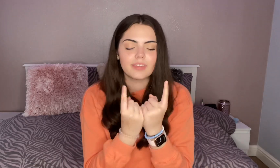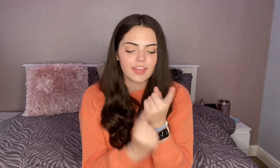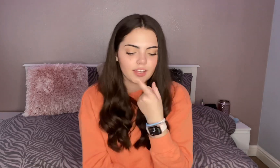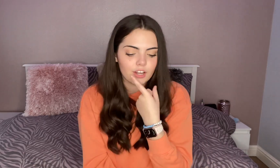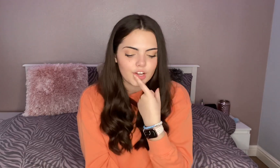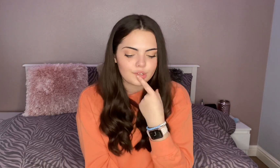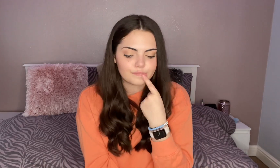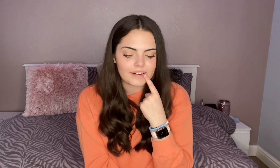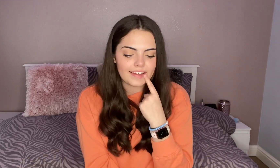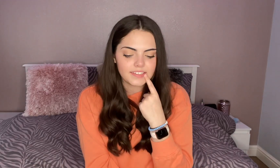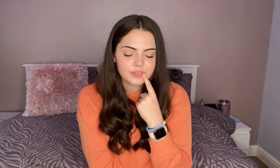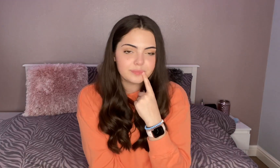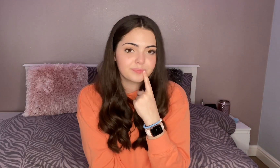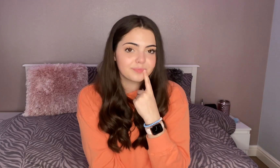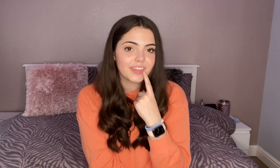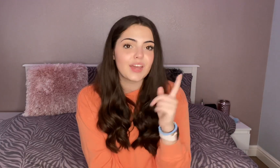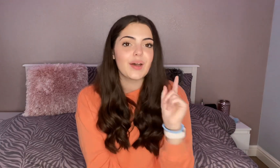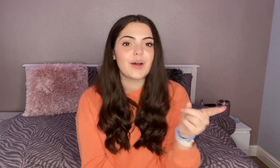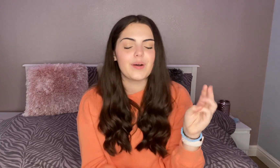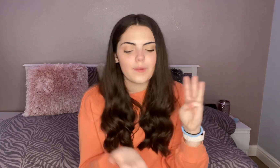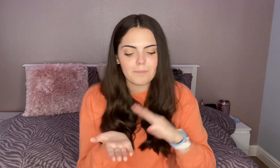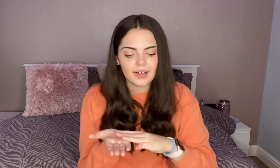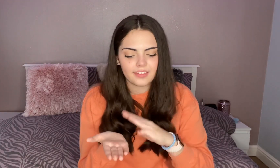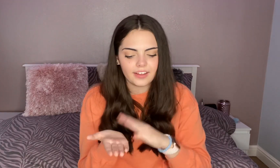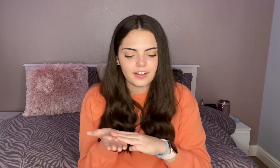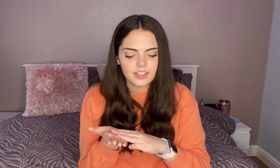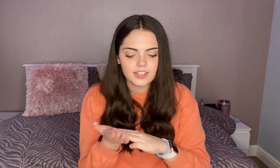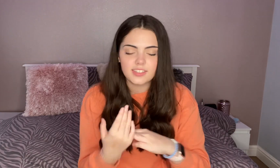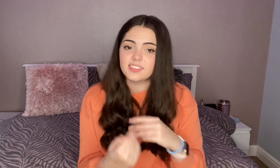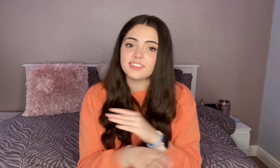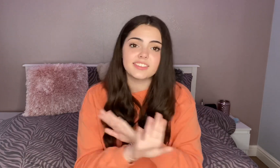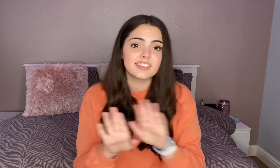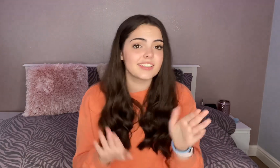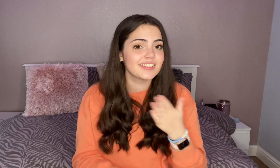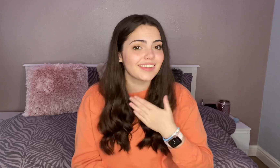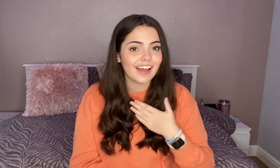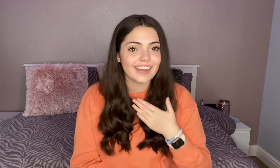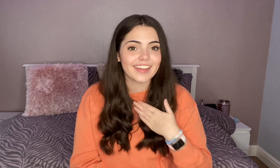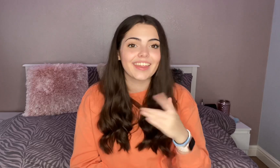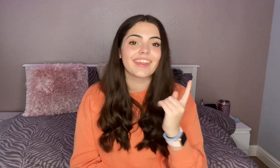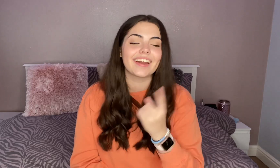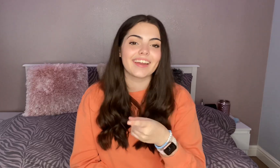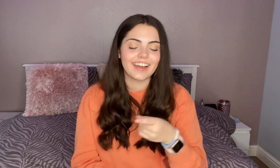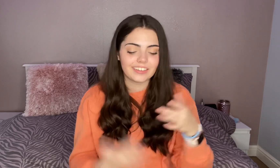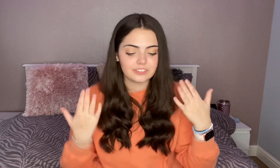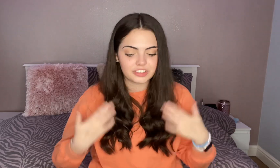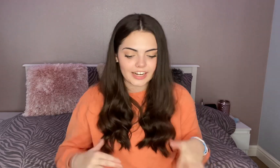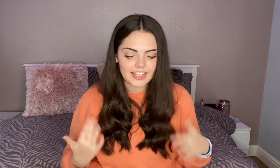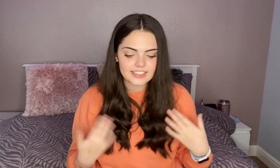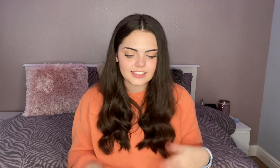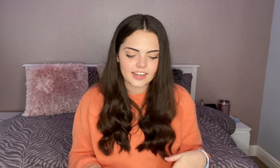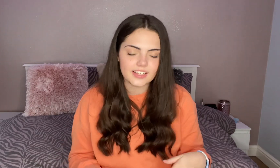something red. Her mother doesn't like that kind of dress. And then it's